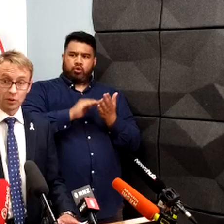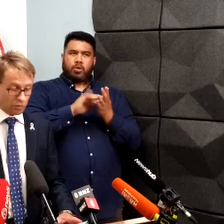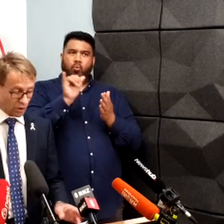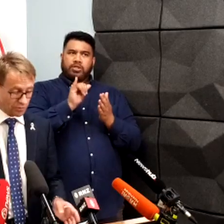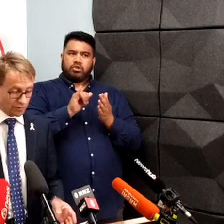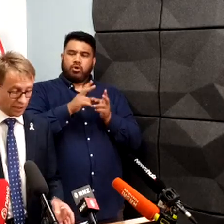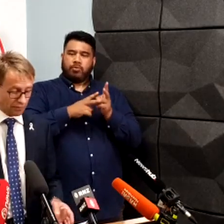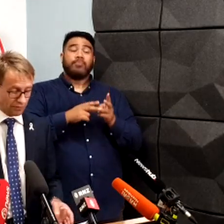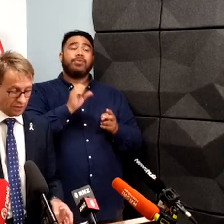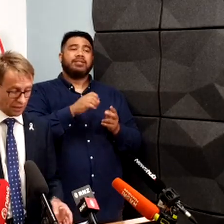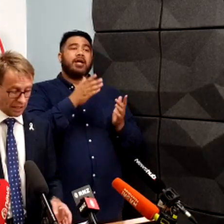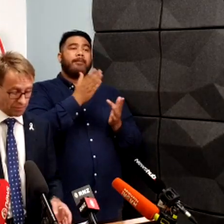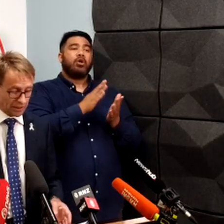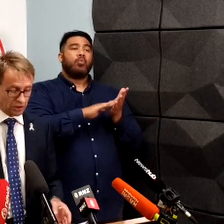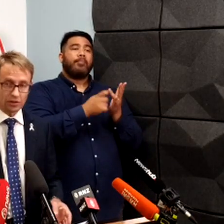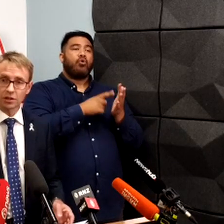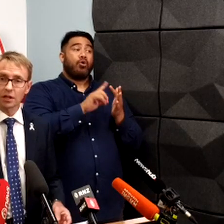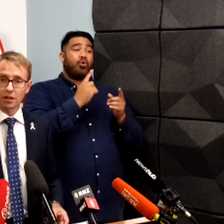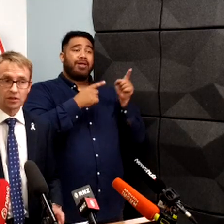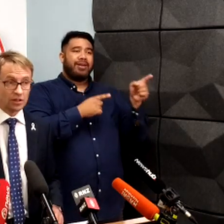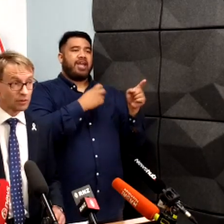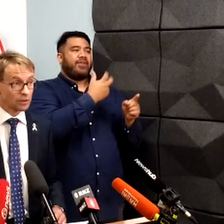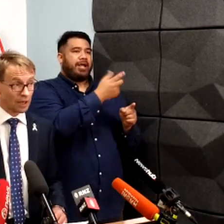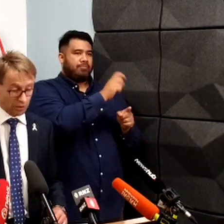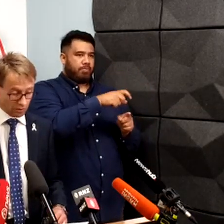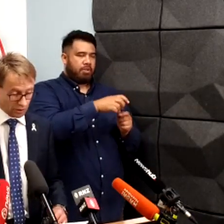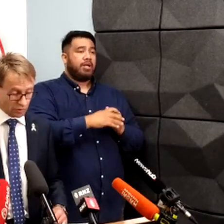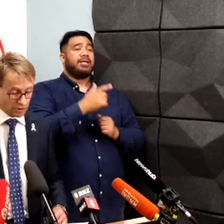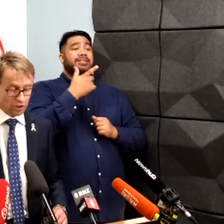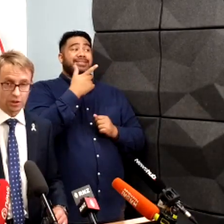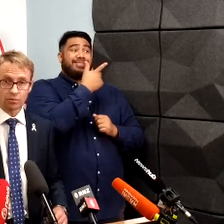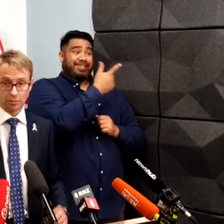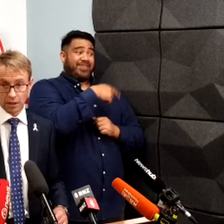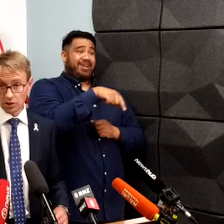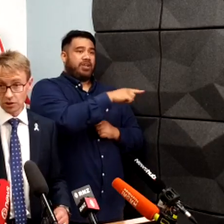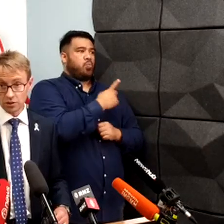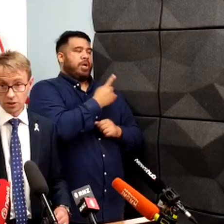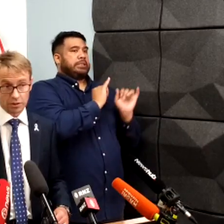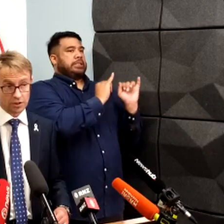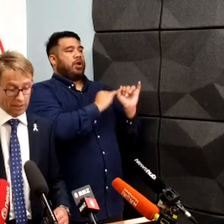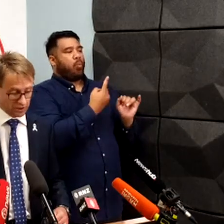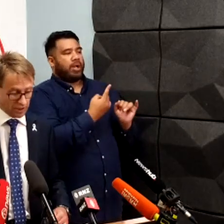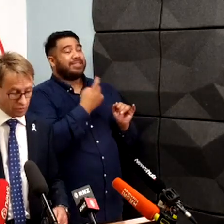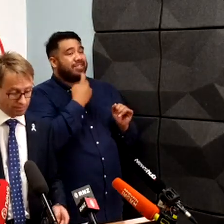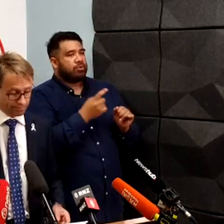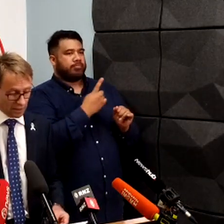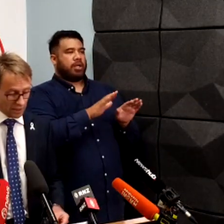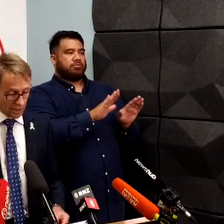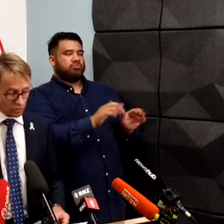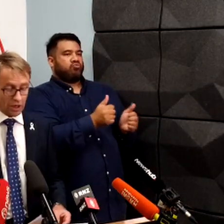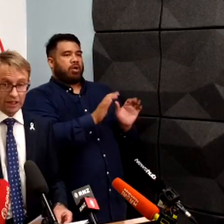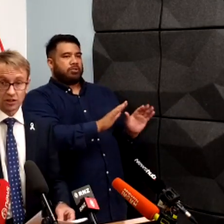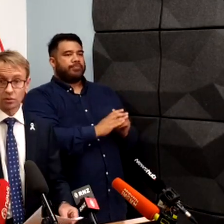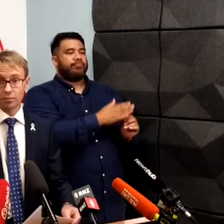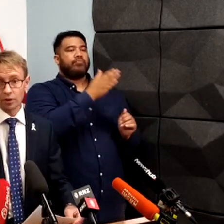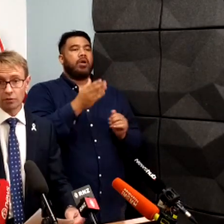at Middlemore Hospital, we have 8 patients. 7 are in critical condition. 1 patient is serious but stable.